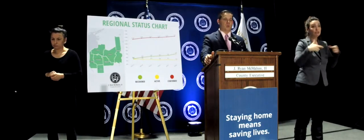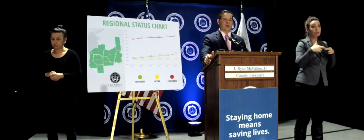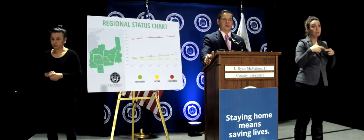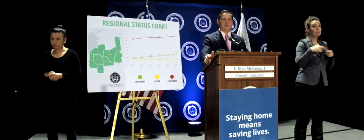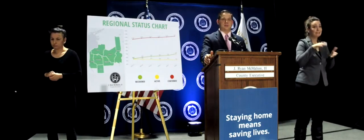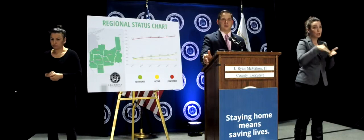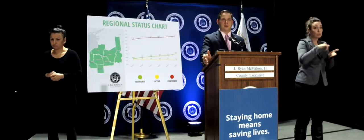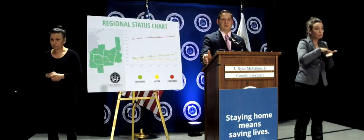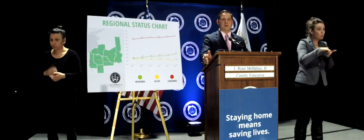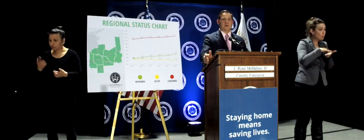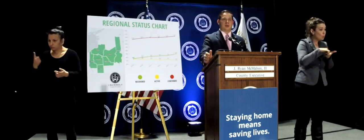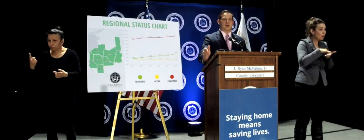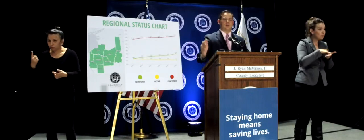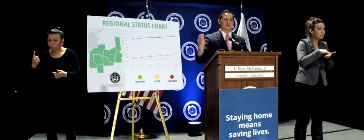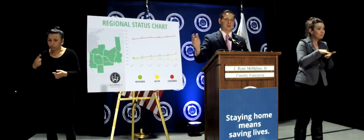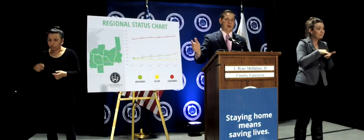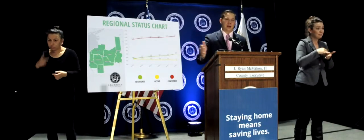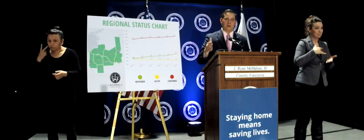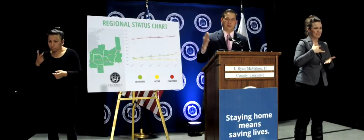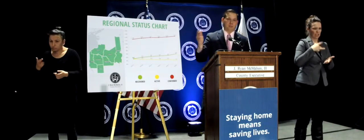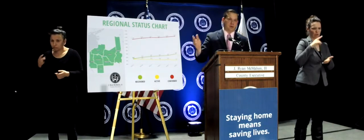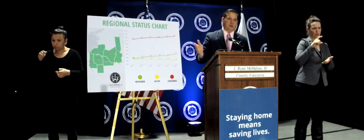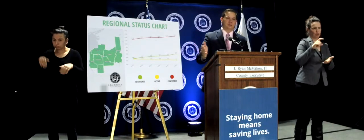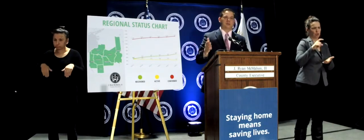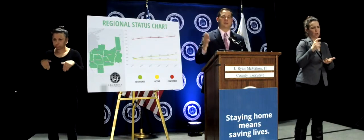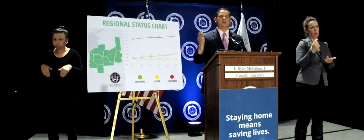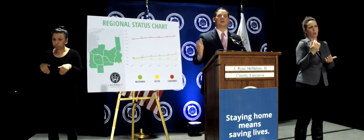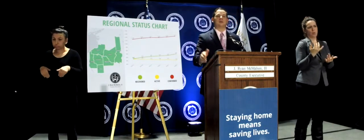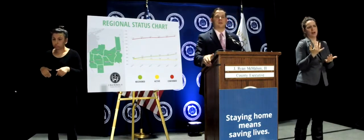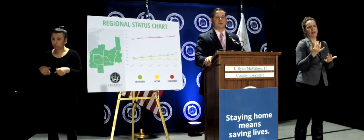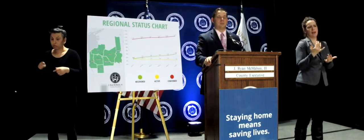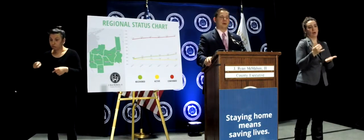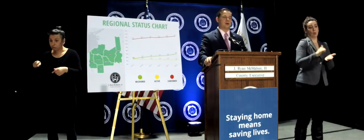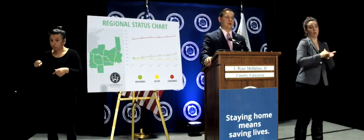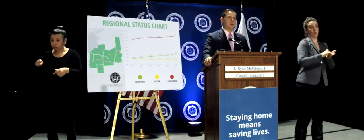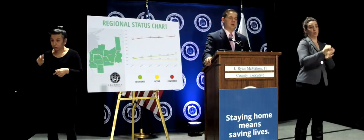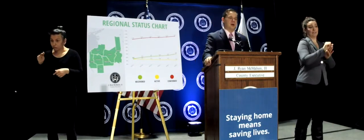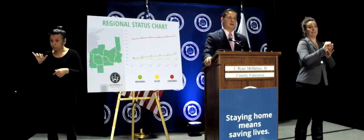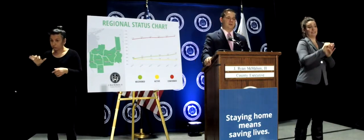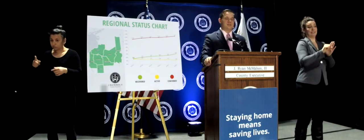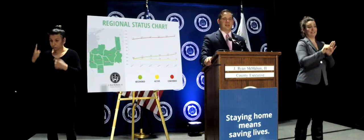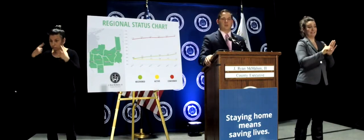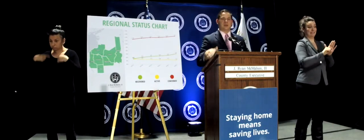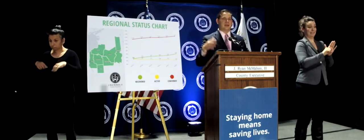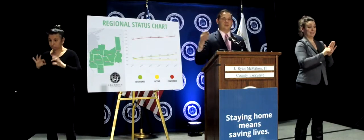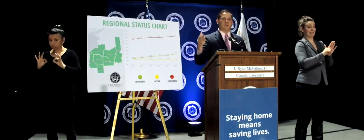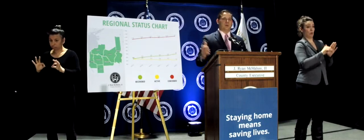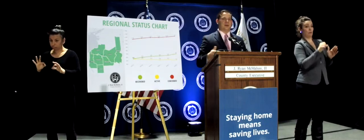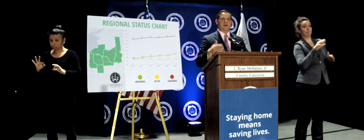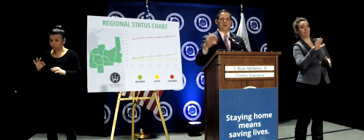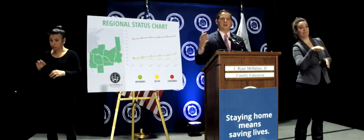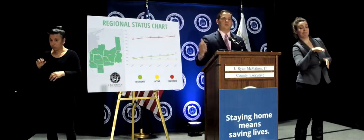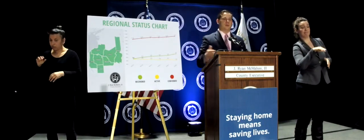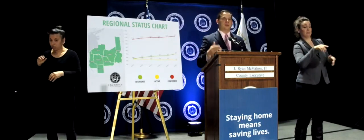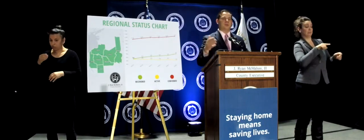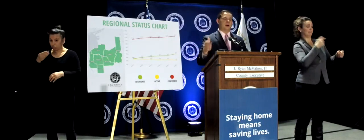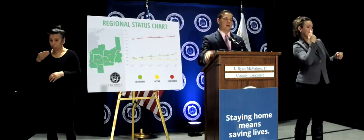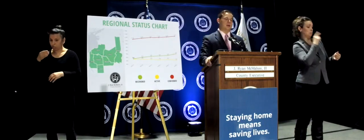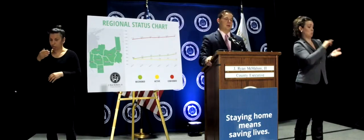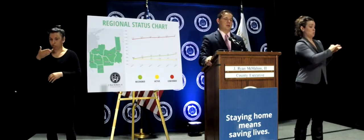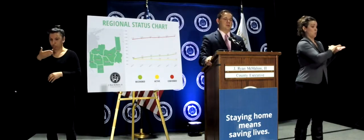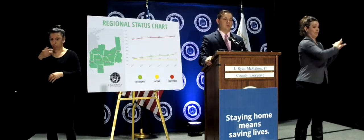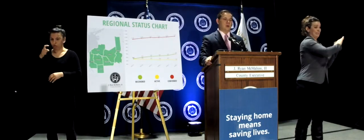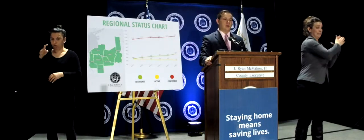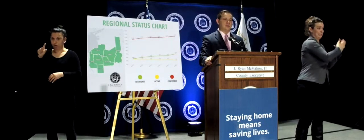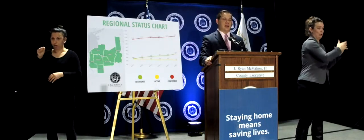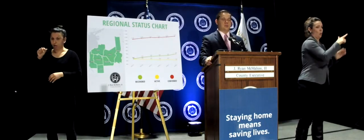have to wait until things on Long Island get better and things on New York City get better. The state really can't afford that either, if you think about